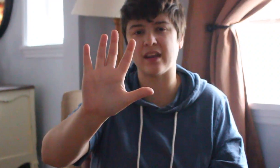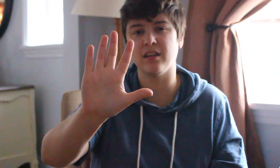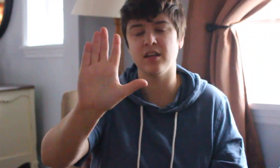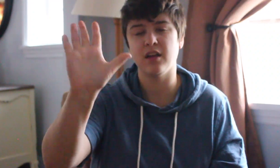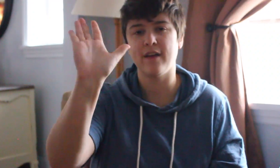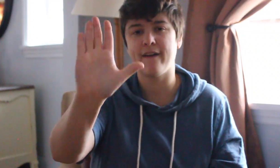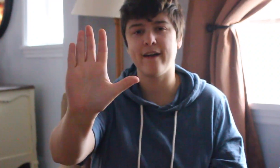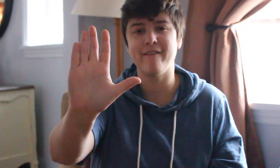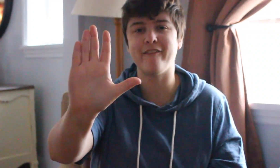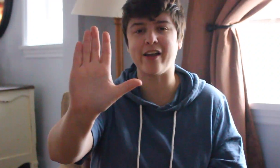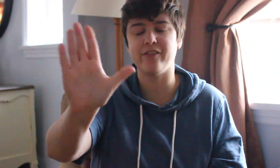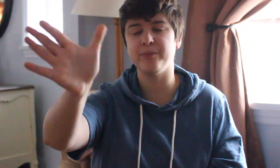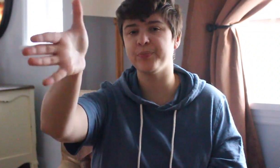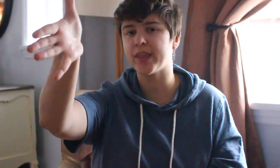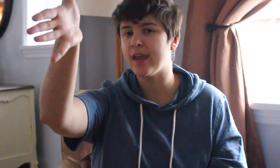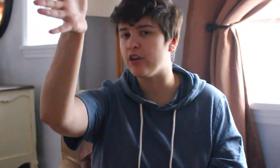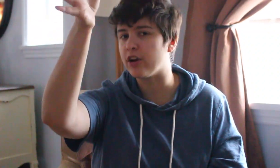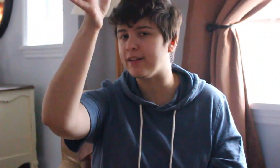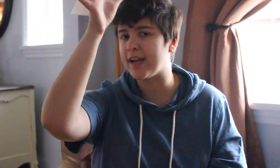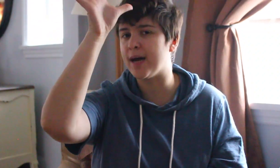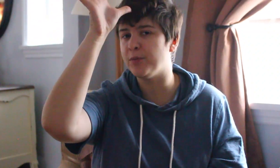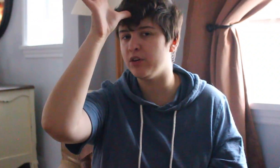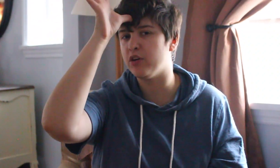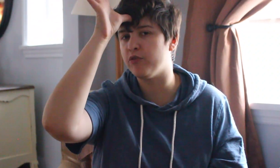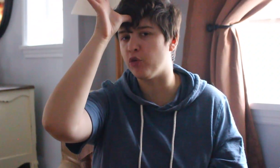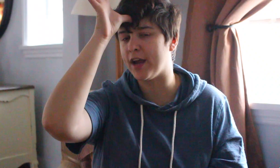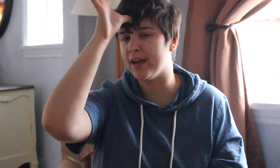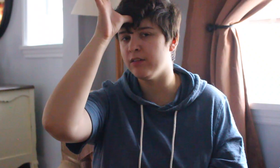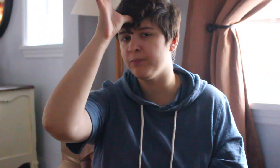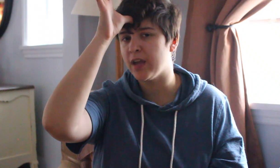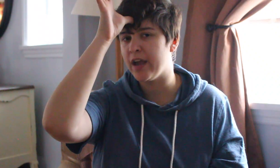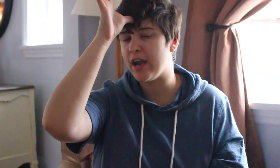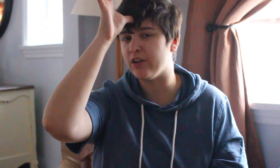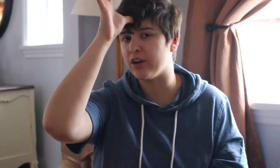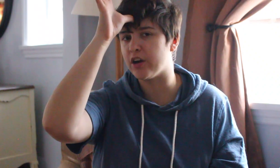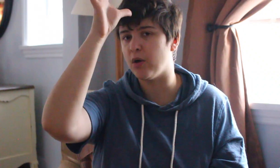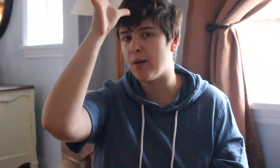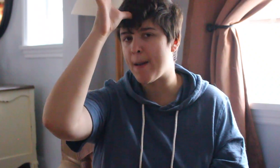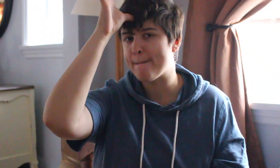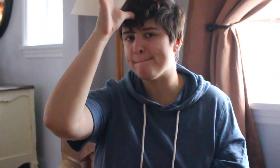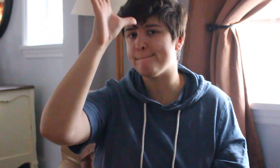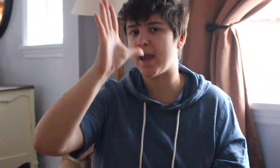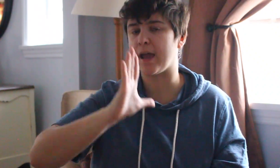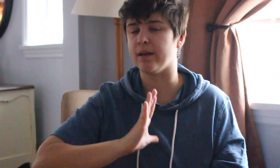hand. Five. You're going to take it up to your forehead and you're going to go man.